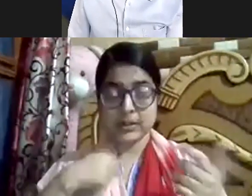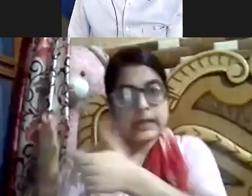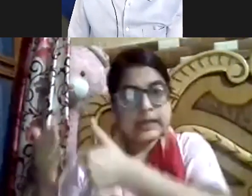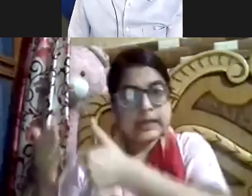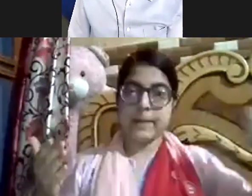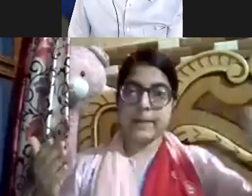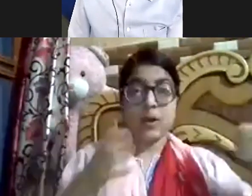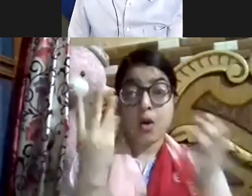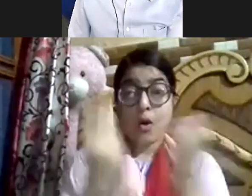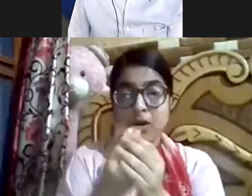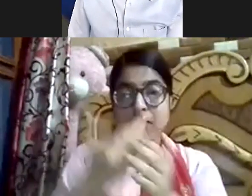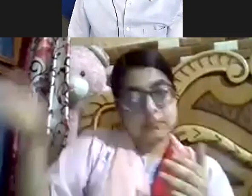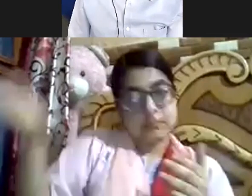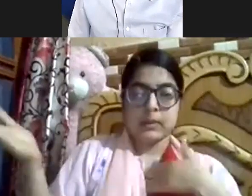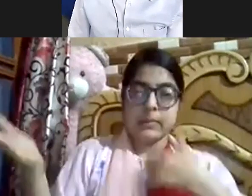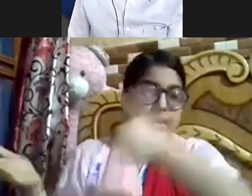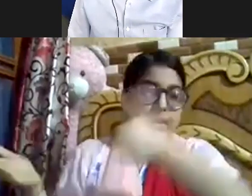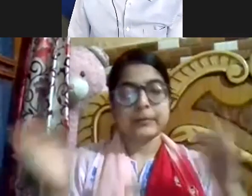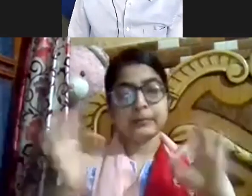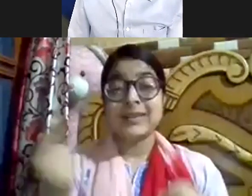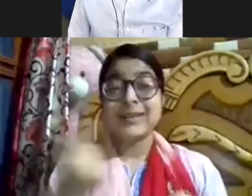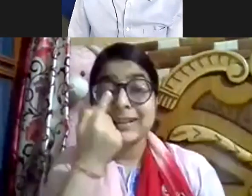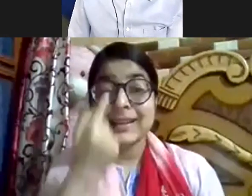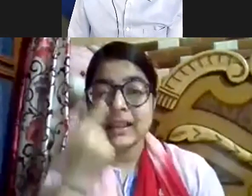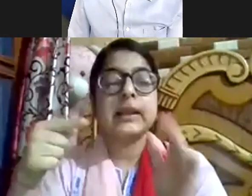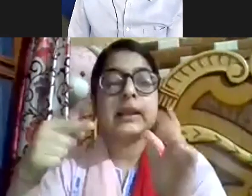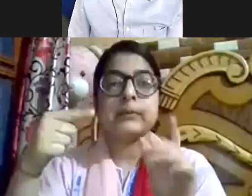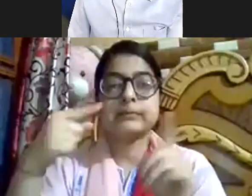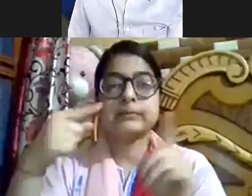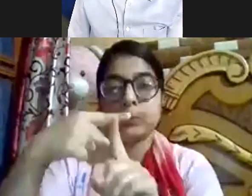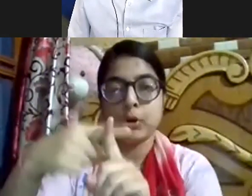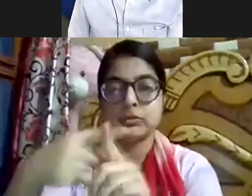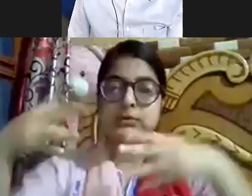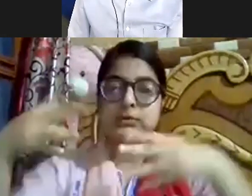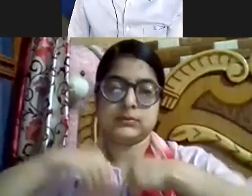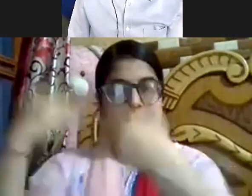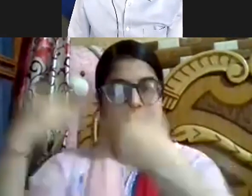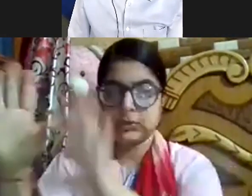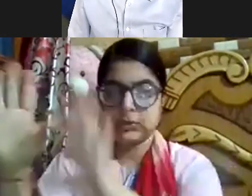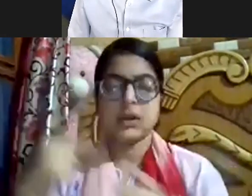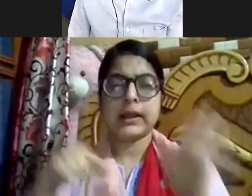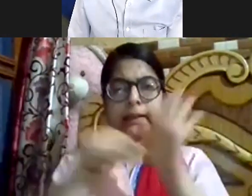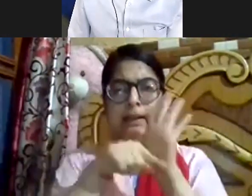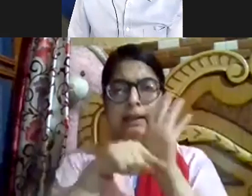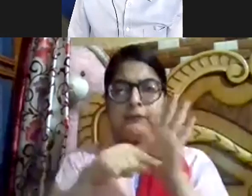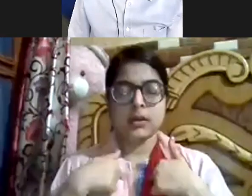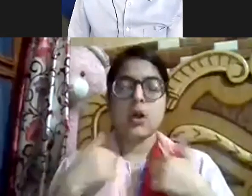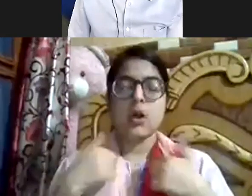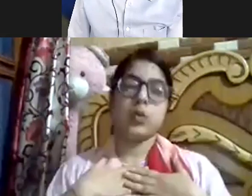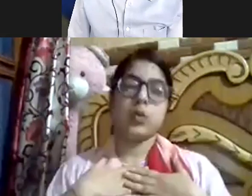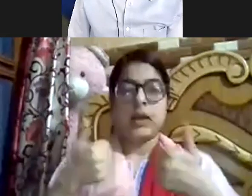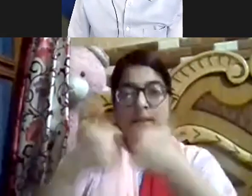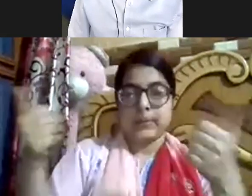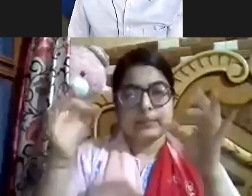she's saying after her grandmother got sick, and then her brother got sick, and then they went for the COVID